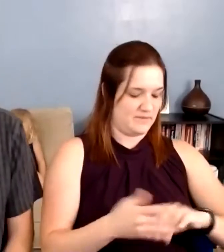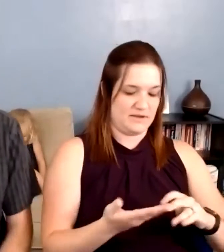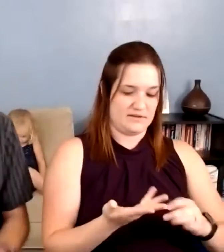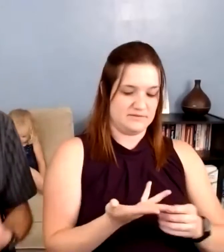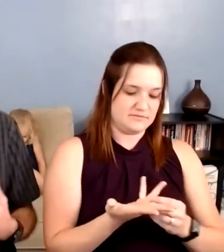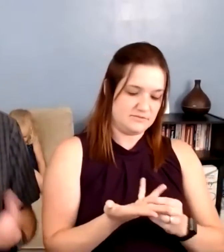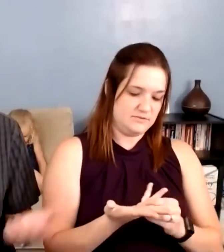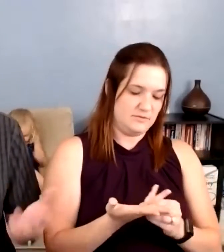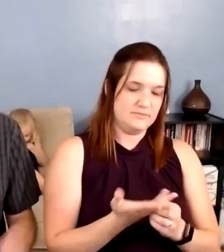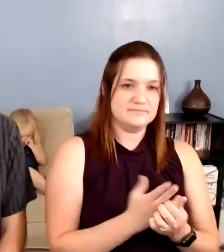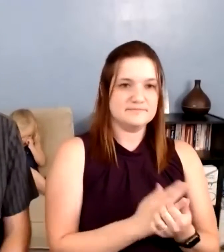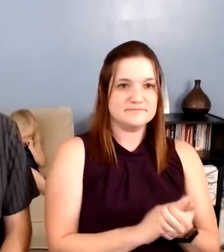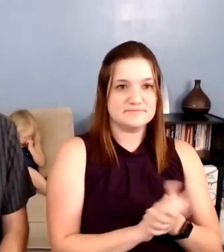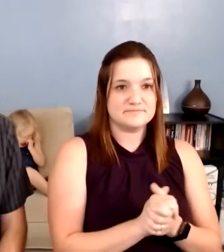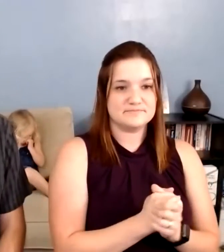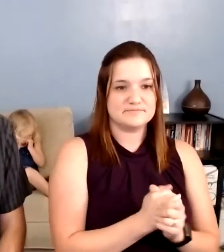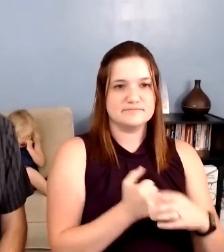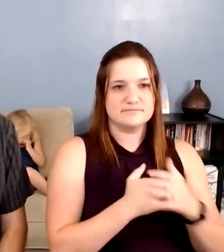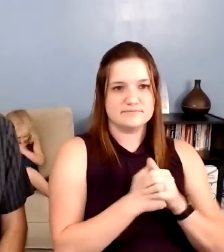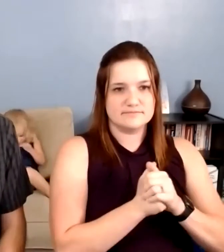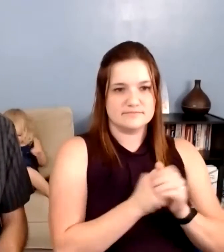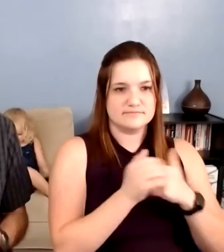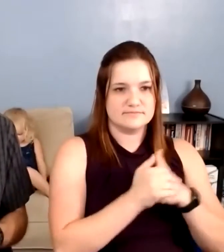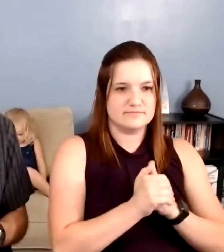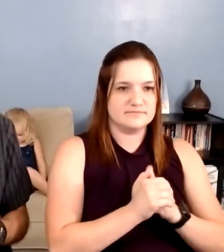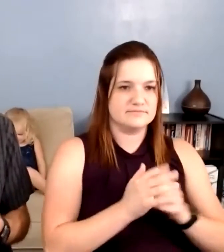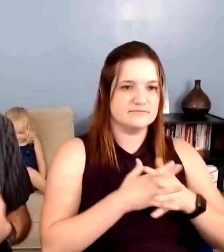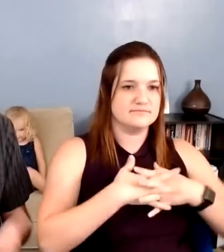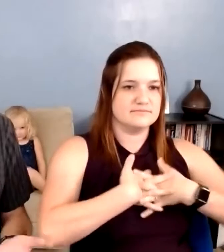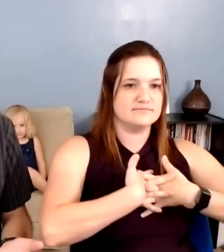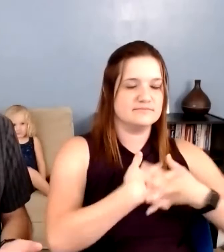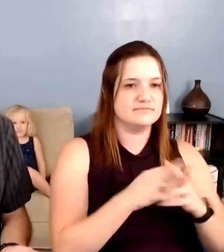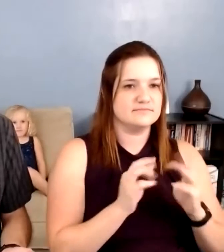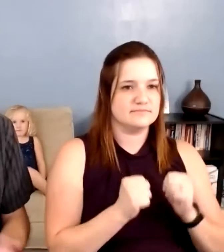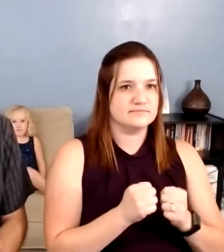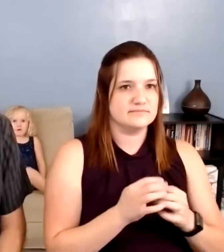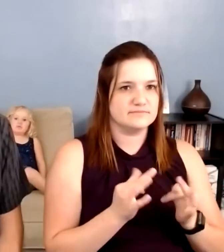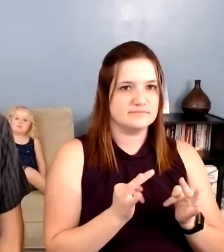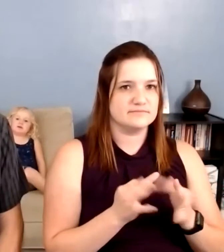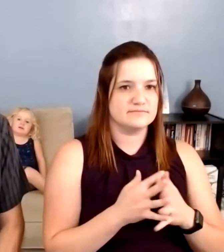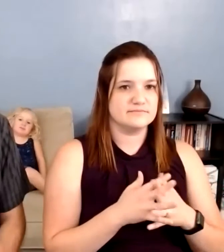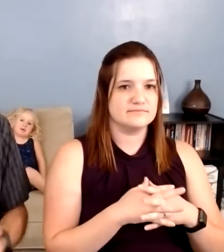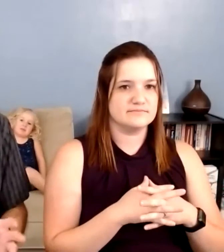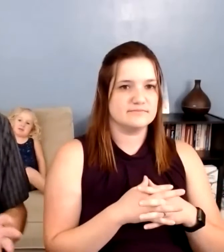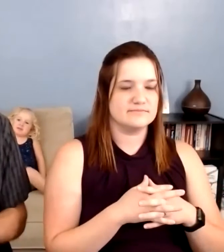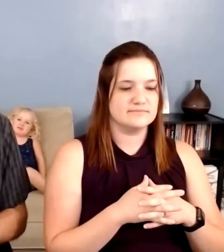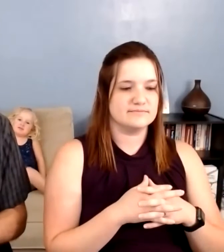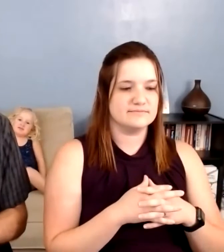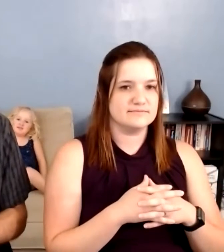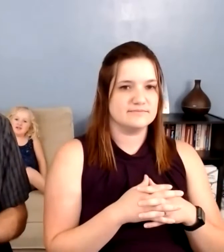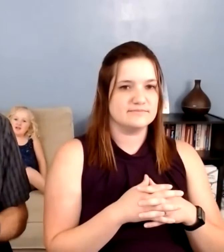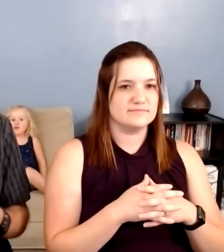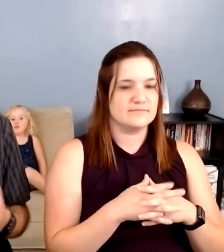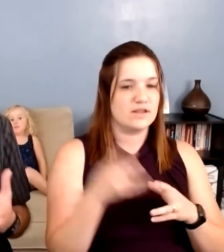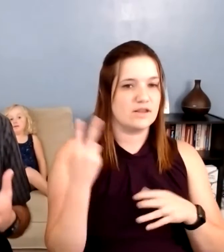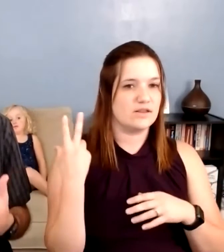Okay, so welcome to the beginning of week 4, and today we're going to be going into classifiers. And so the entire week is going